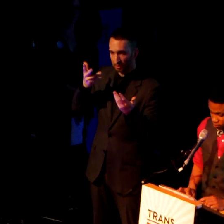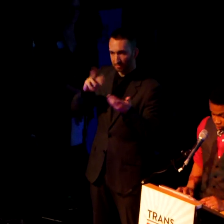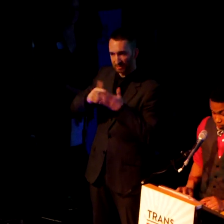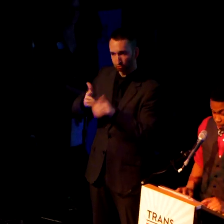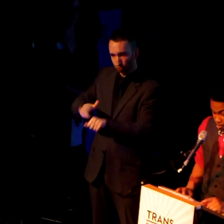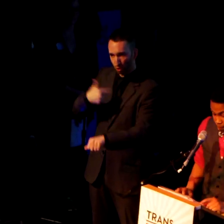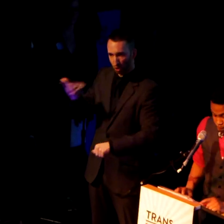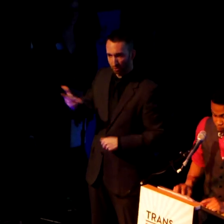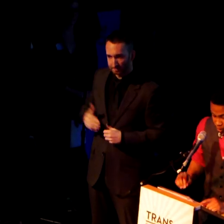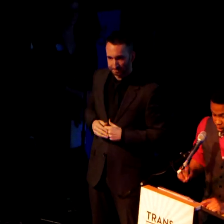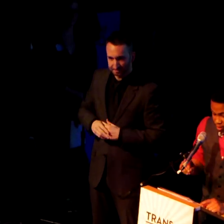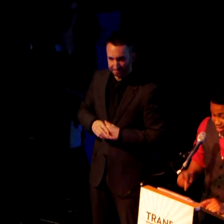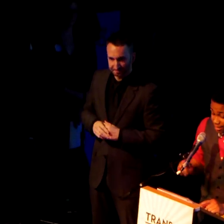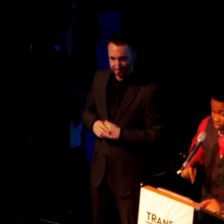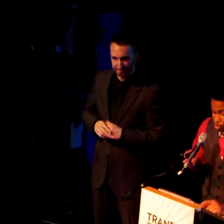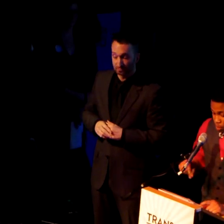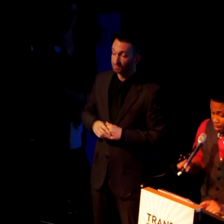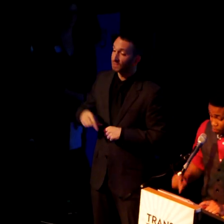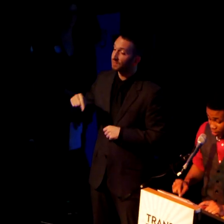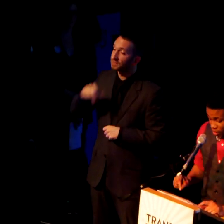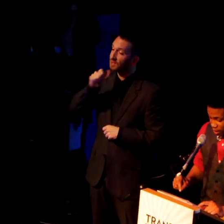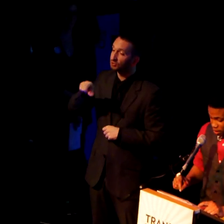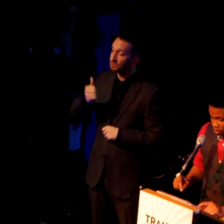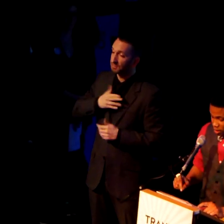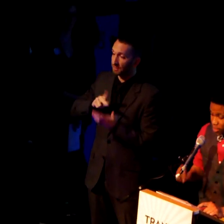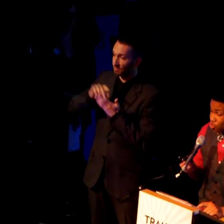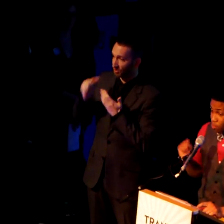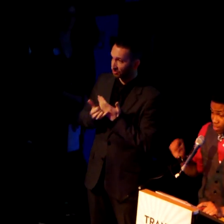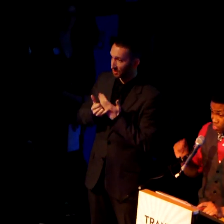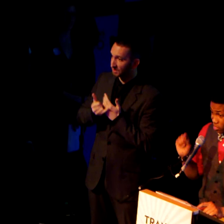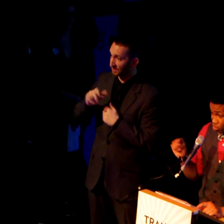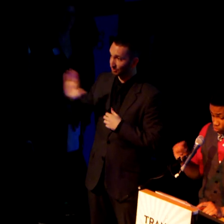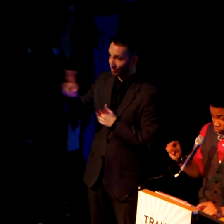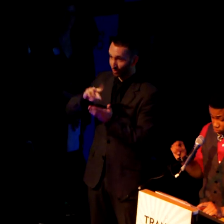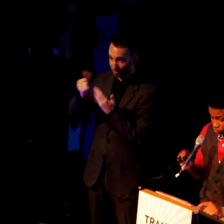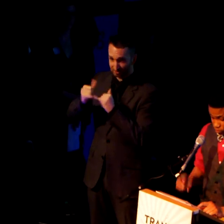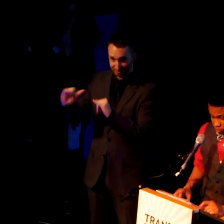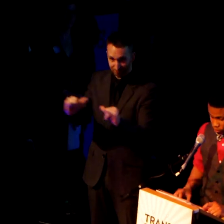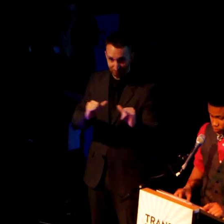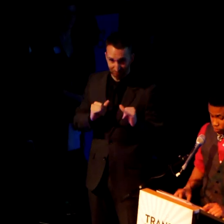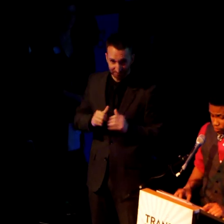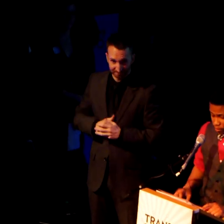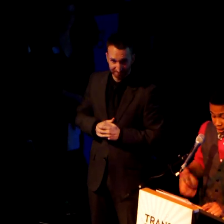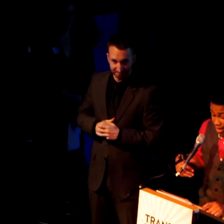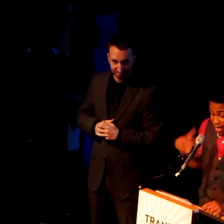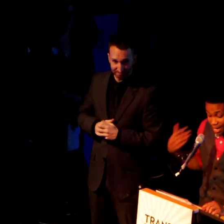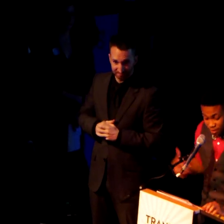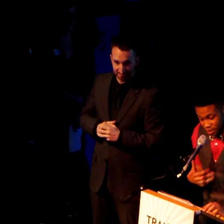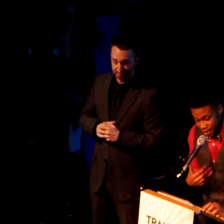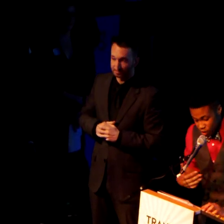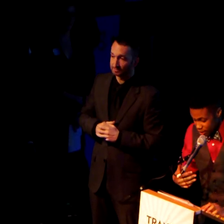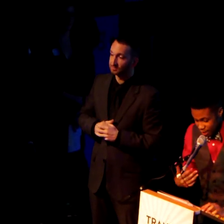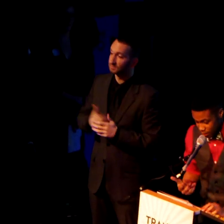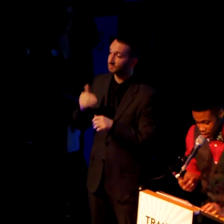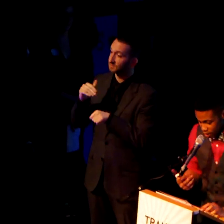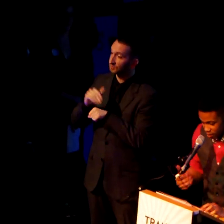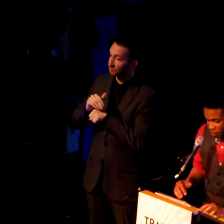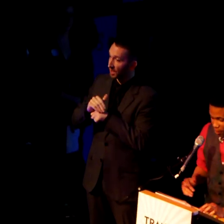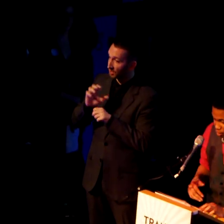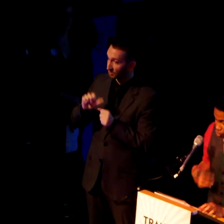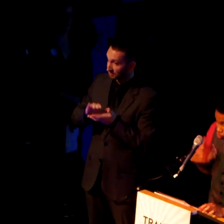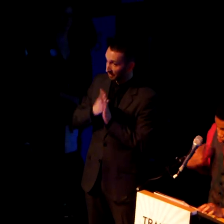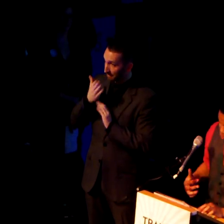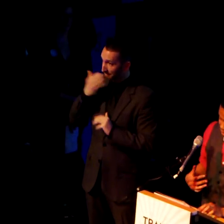too long. This isn't just my project, it's your project too. And as if tonight couldn't get any